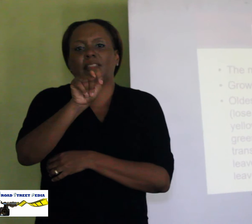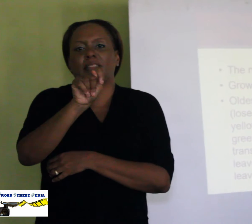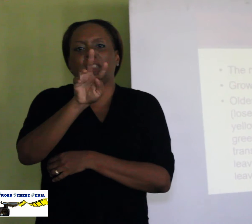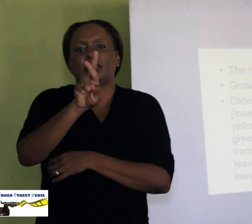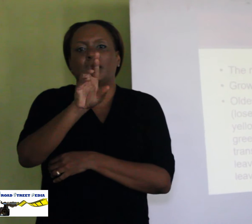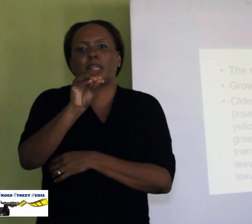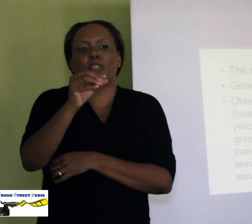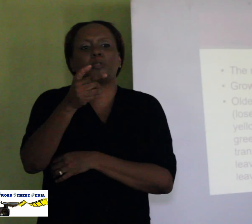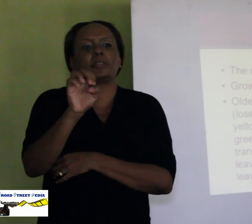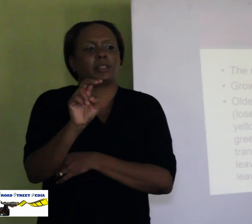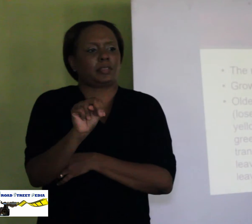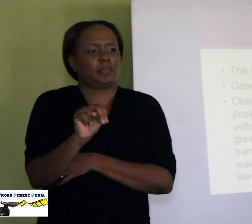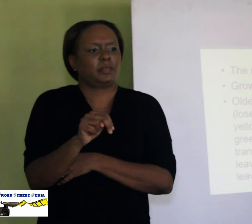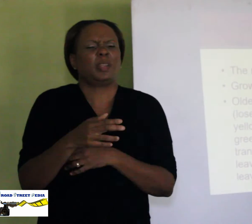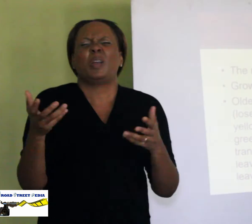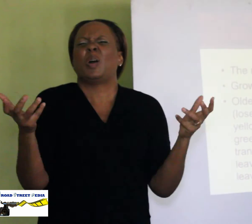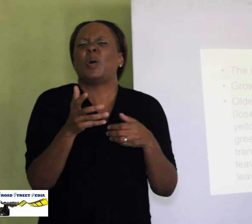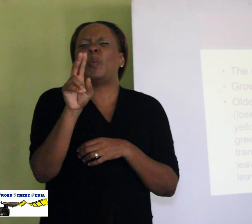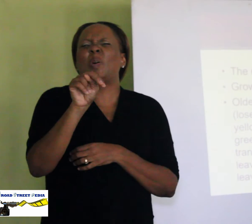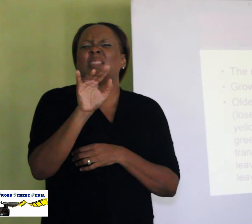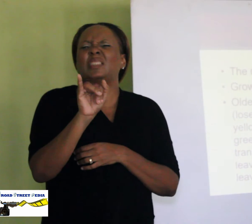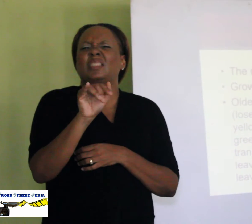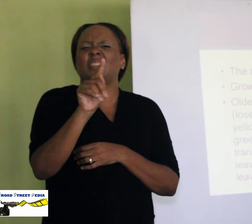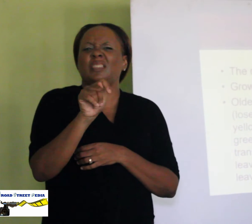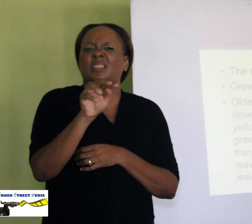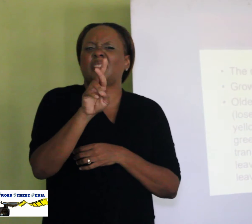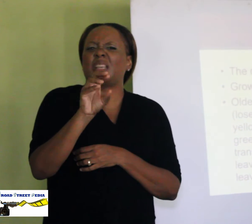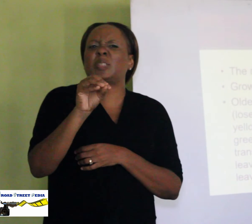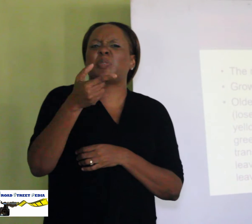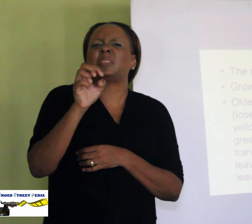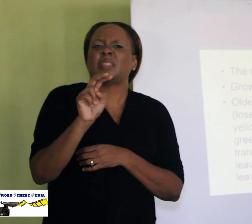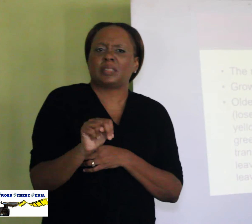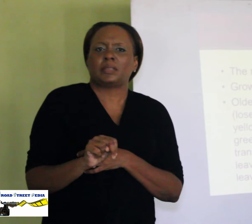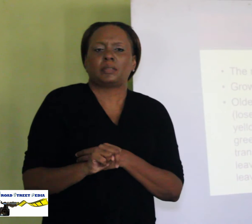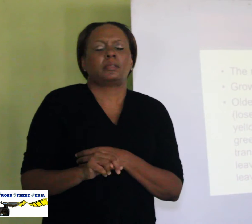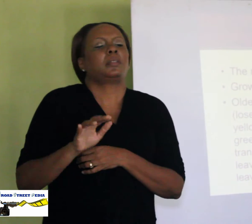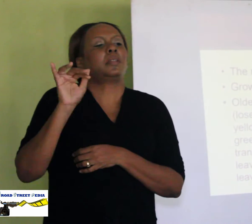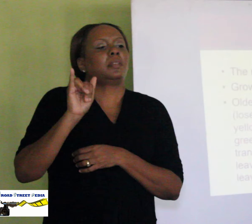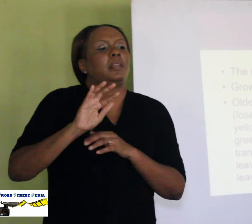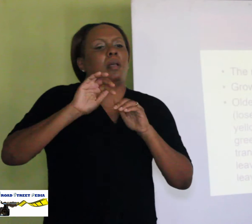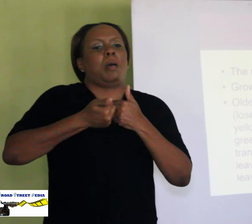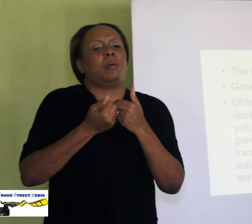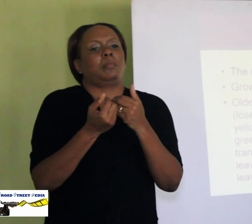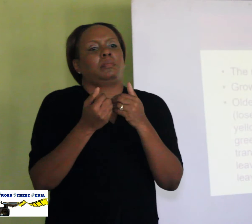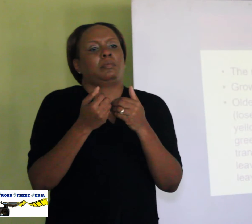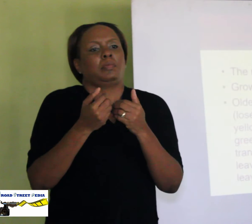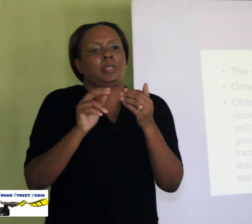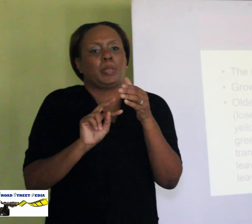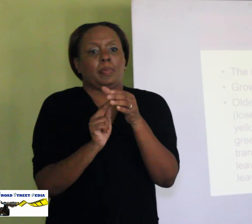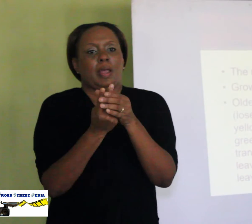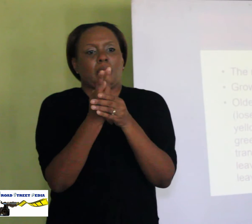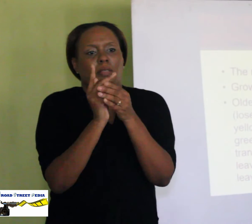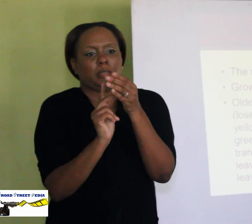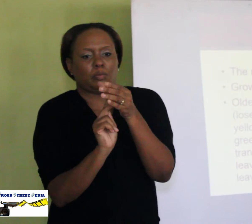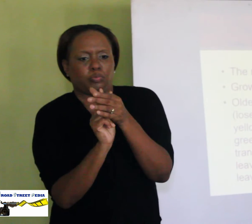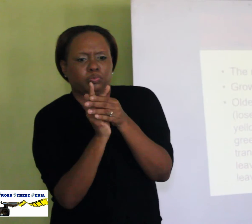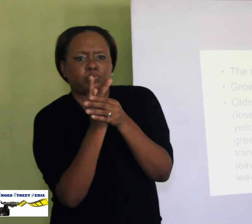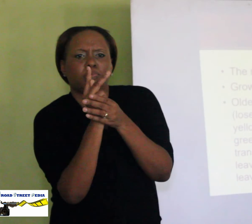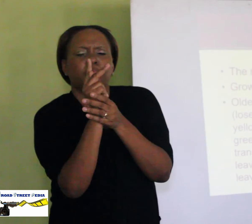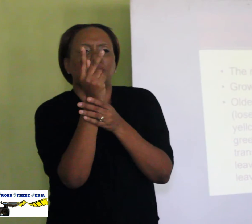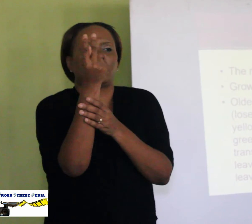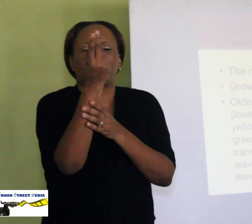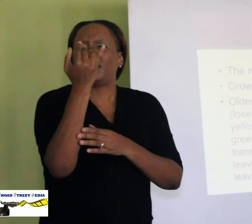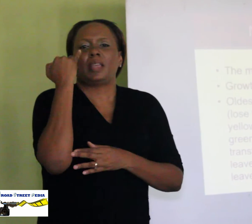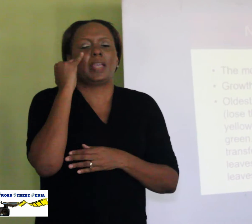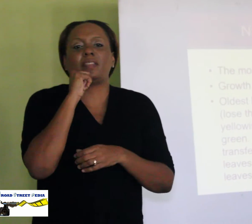is responsible for what we call the growth of the greening of the plant. Okay, when there is a lack